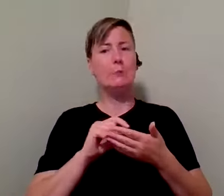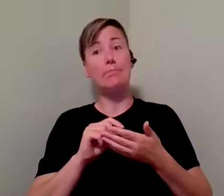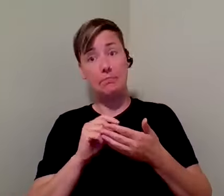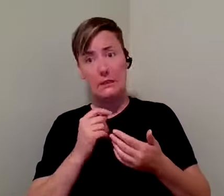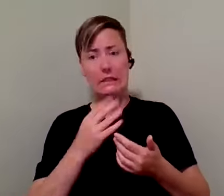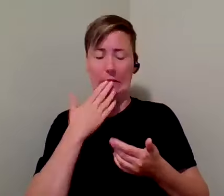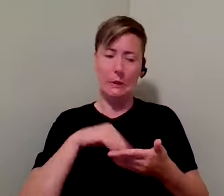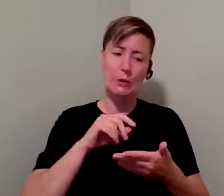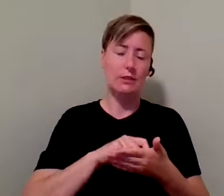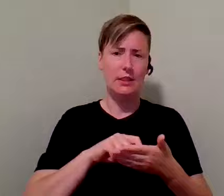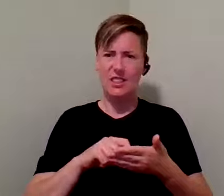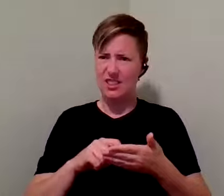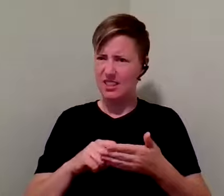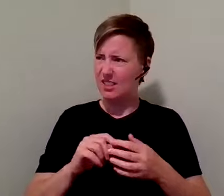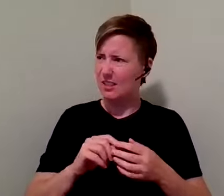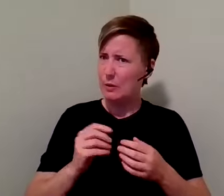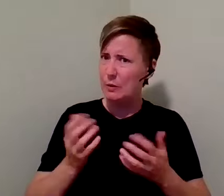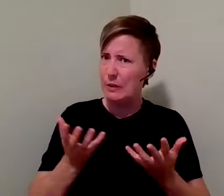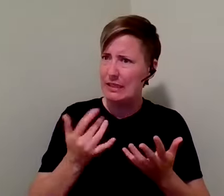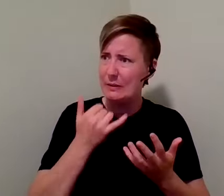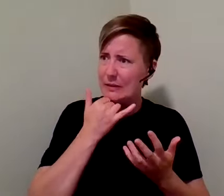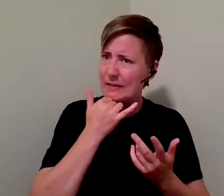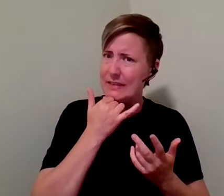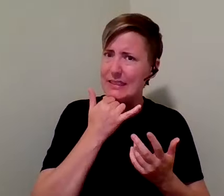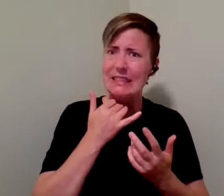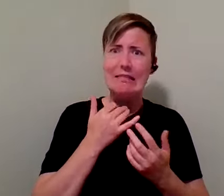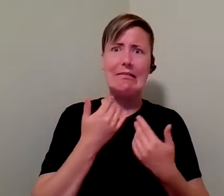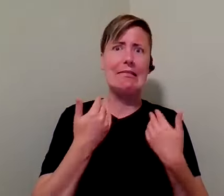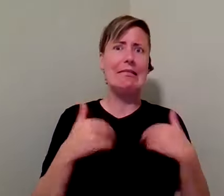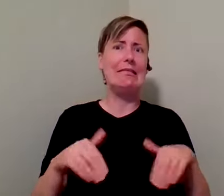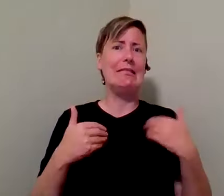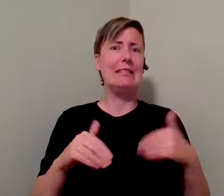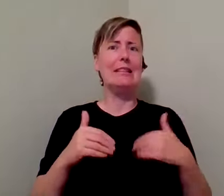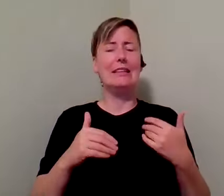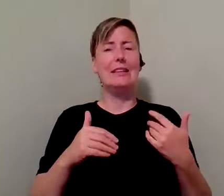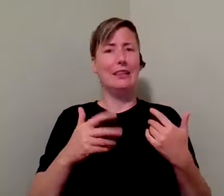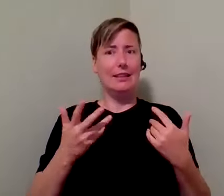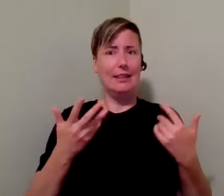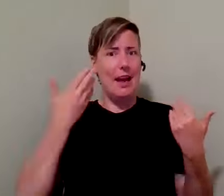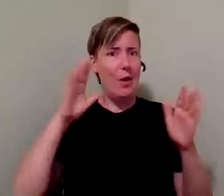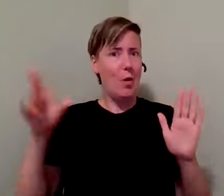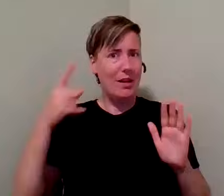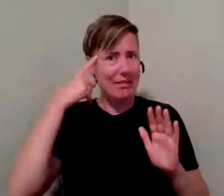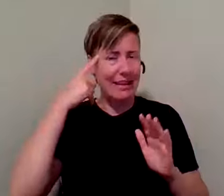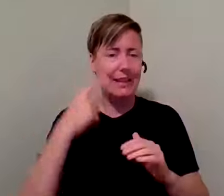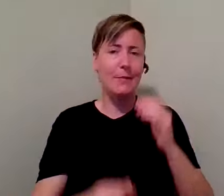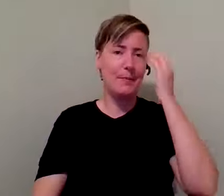God. And then make some notes. What the heck's going on over here? And when this was done, he said, anything